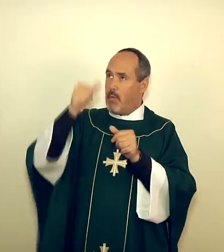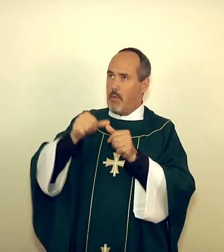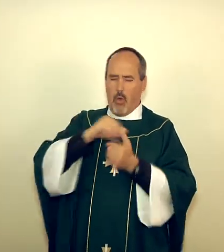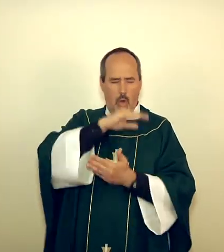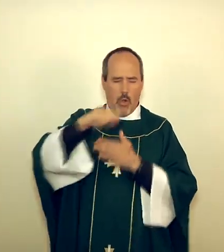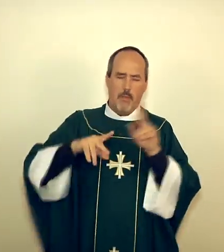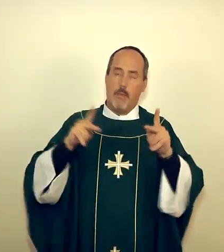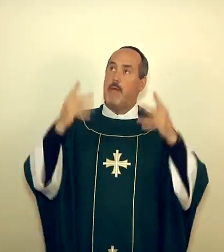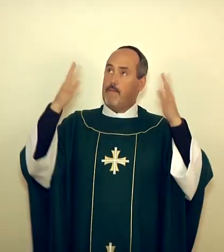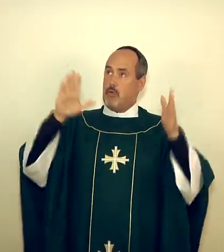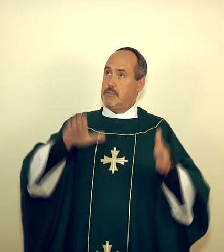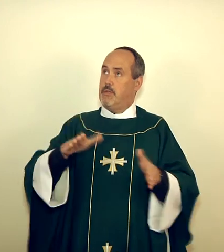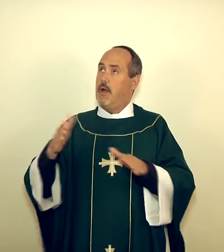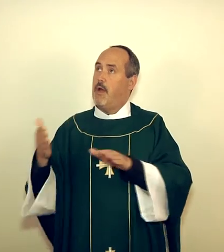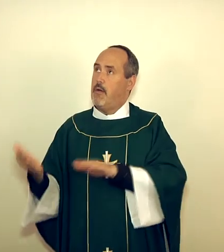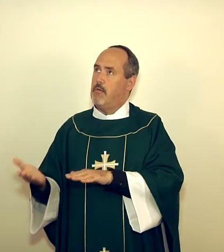all who have died in your mercy.